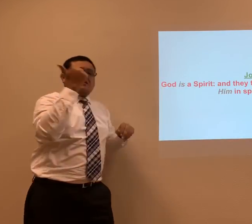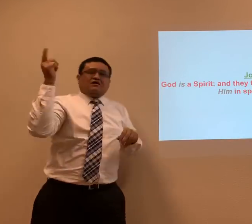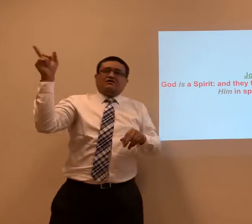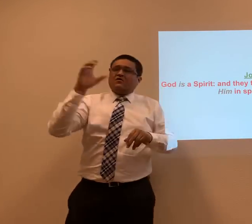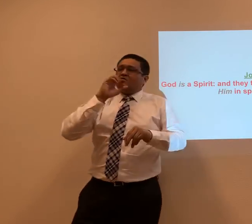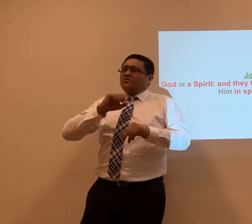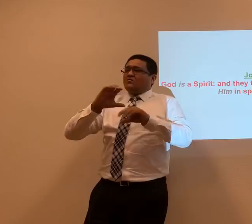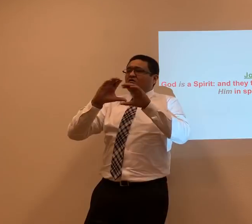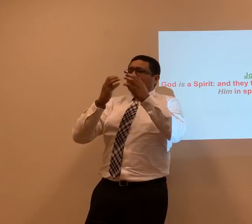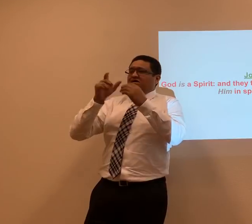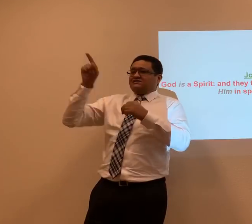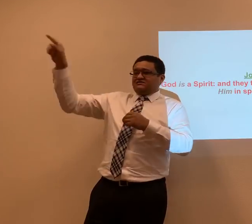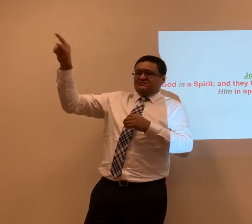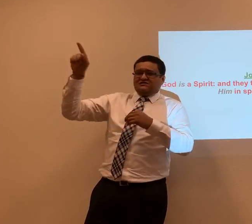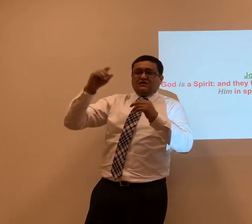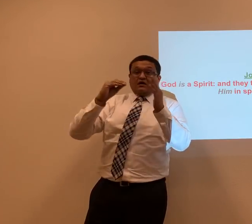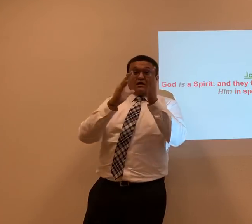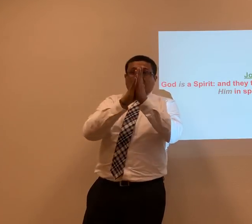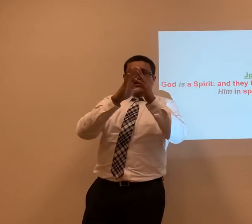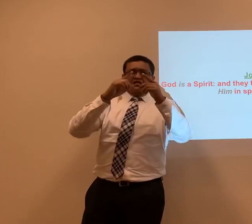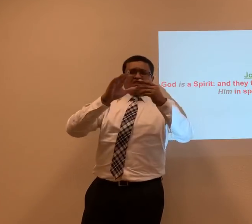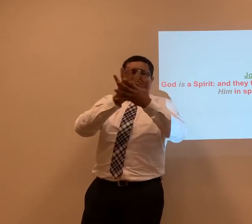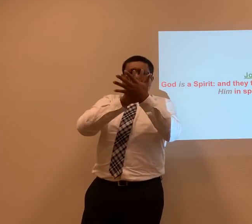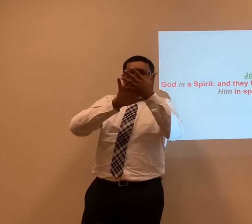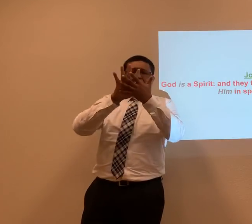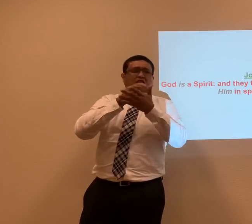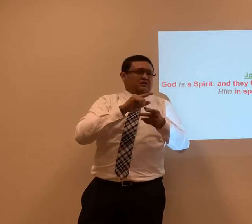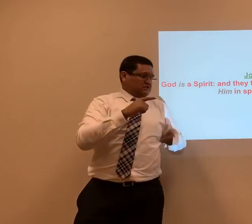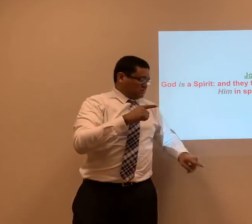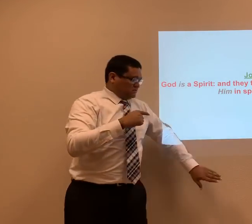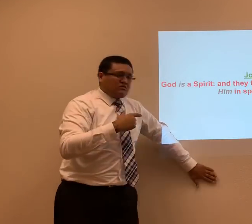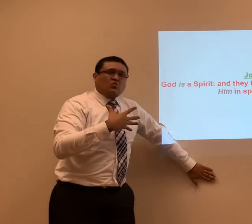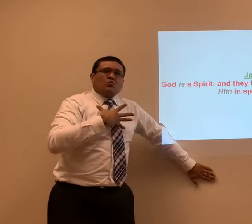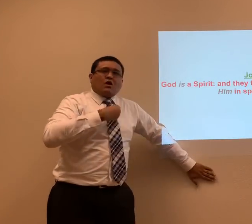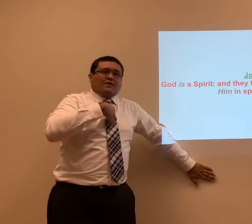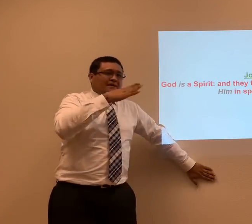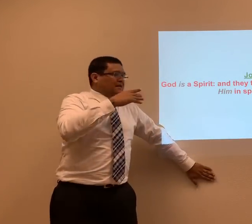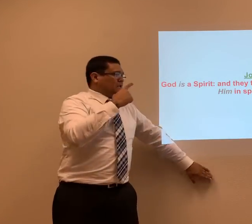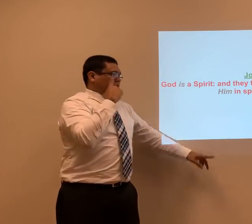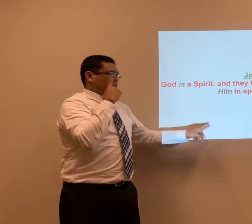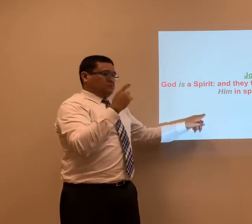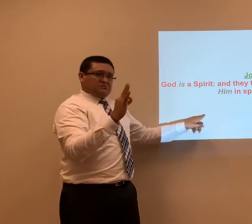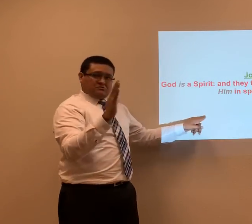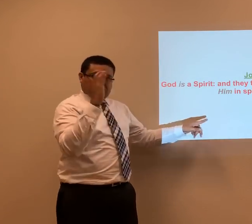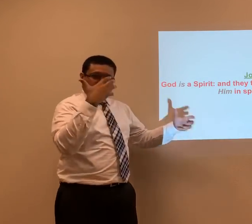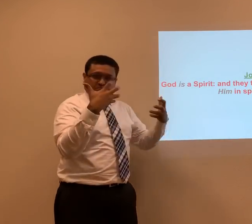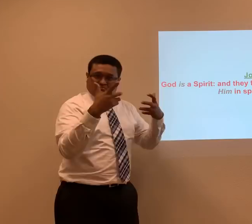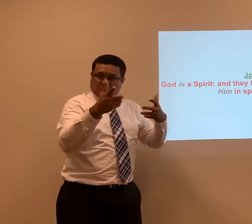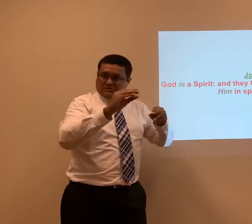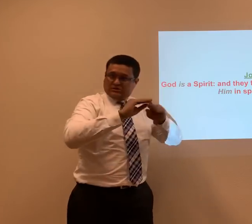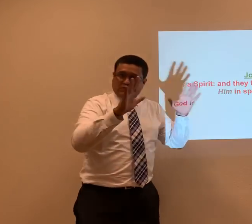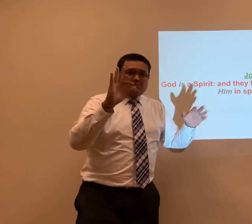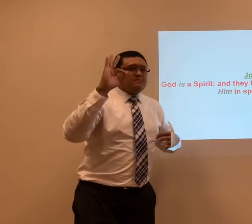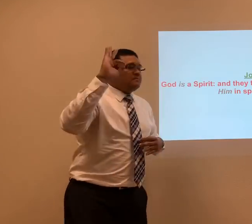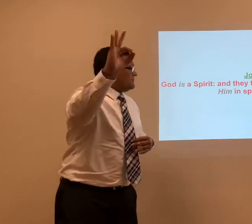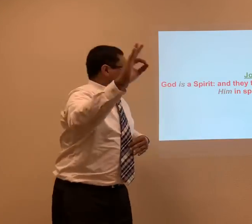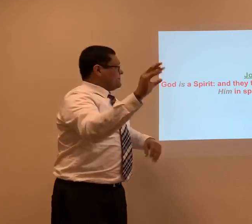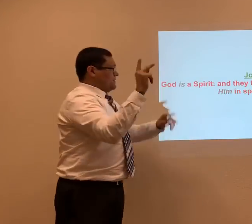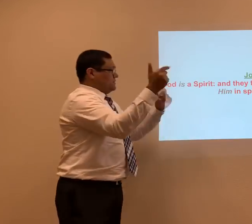if it's a black wall, it's a little bit different. And the other room was a little different. But this is having a white wall. Okay,